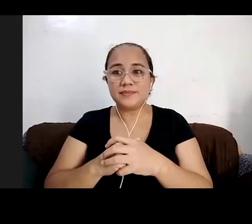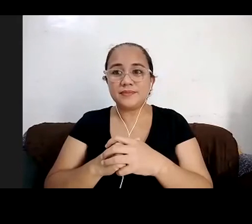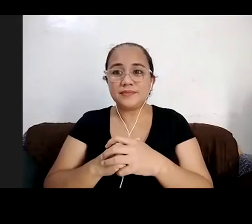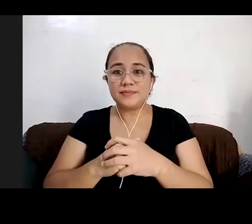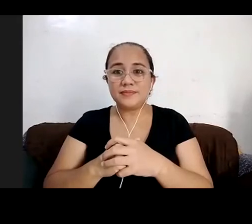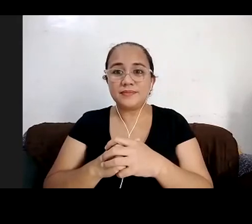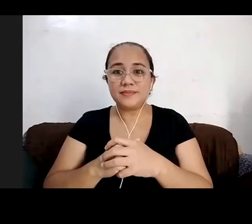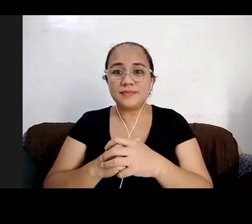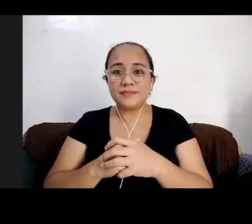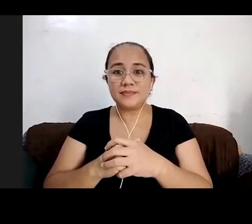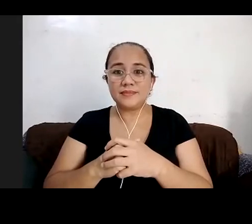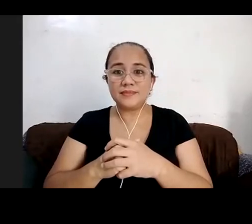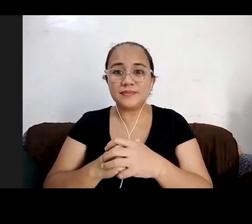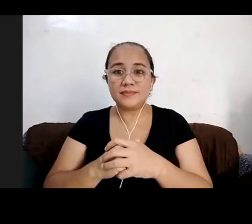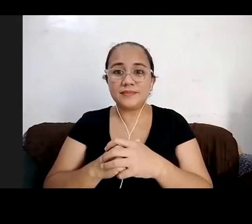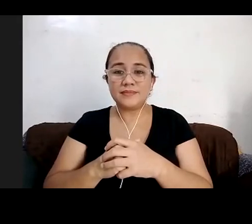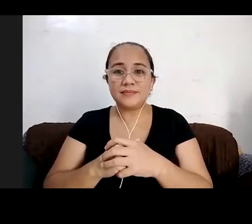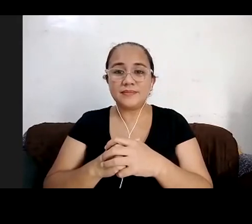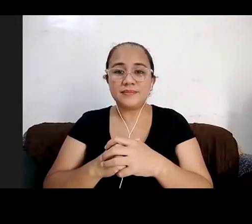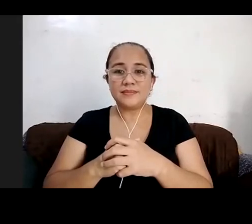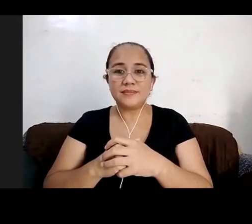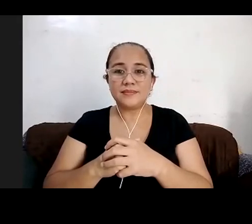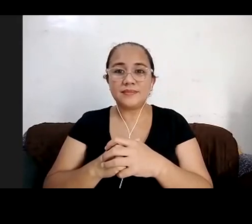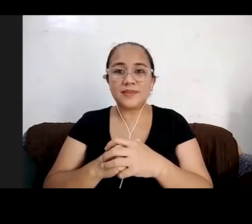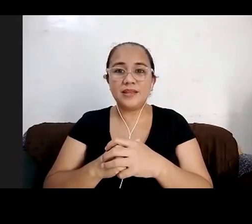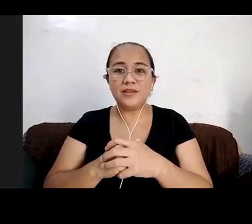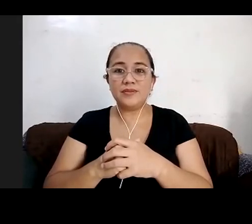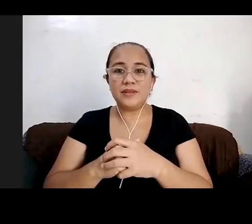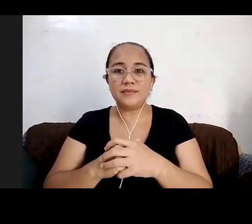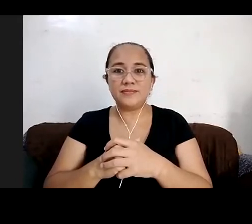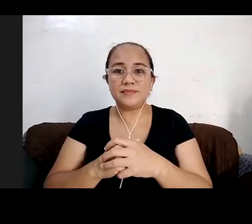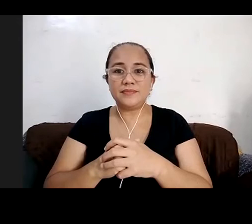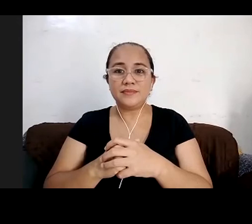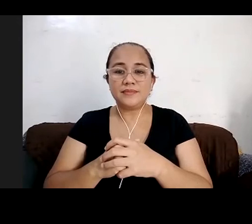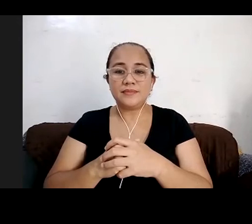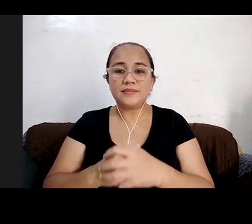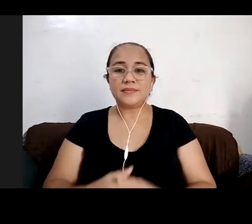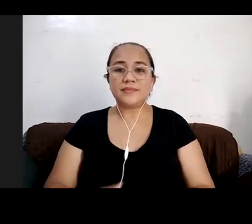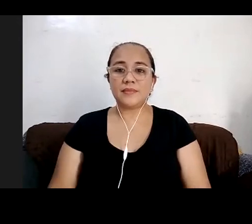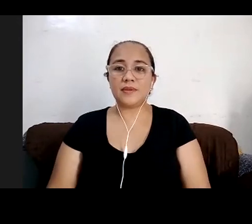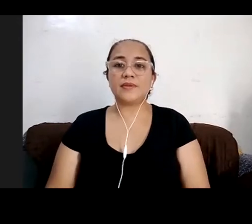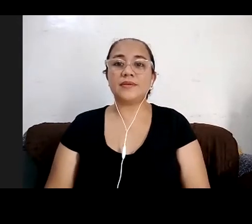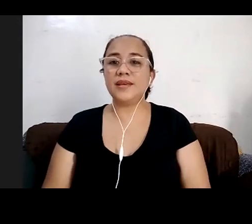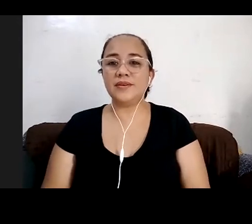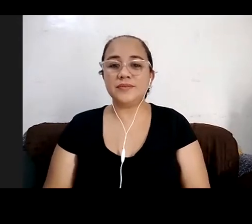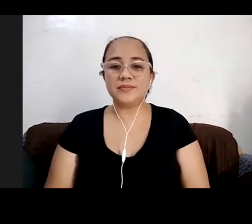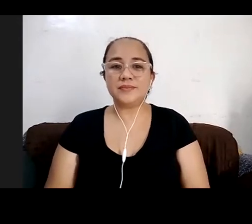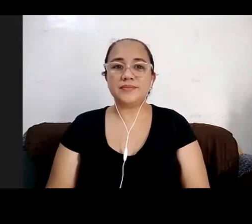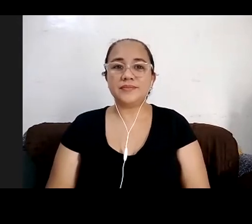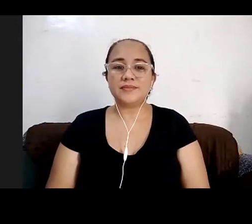Let me check. Jasmine's saying, Shaq is saying, yeah, I've received that.